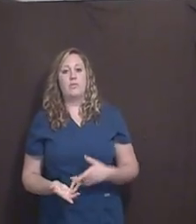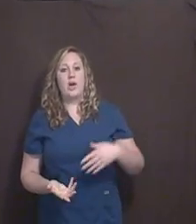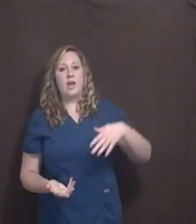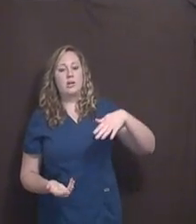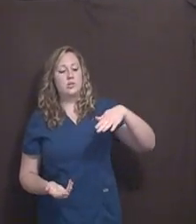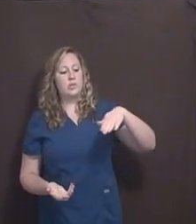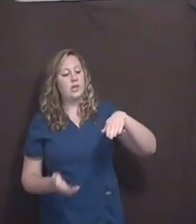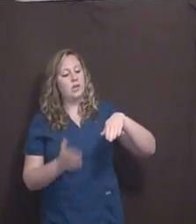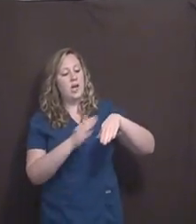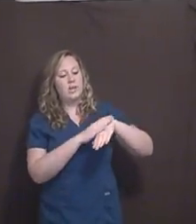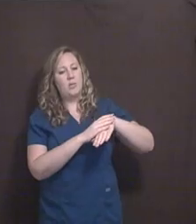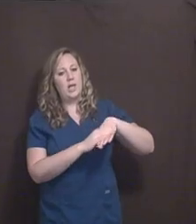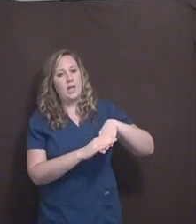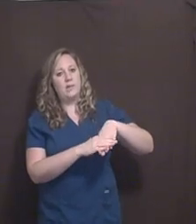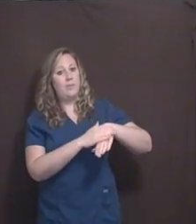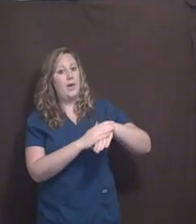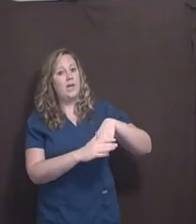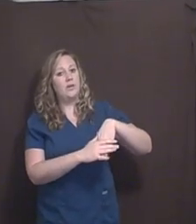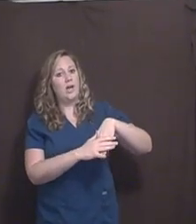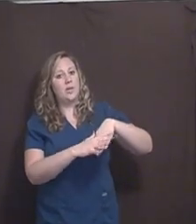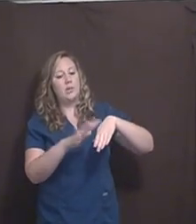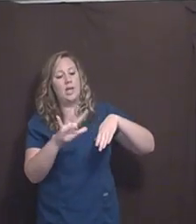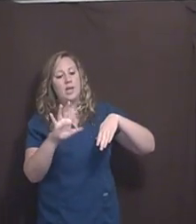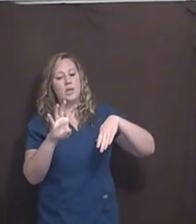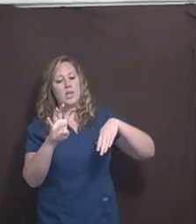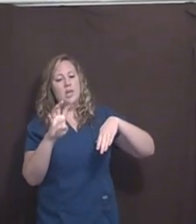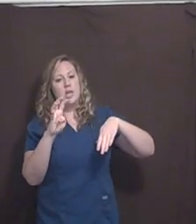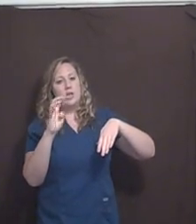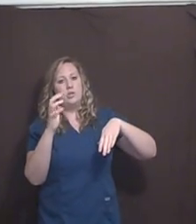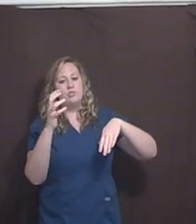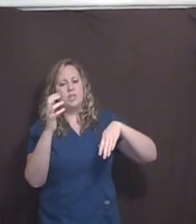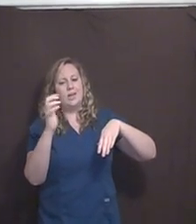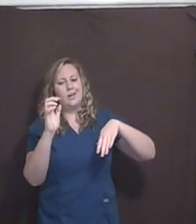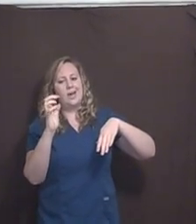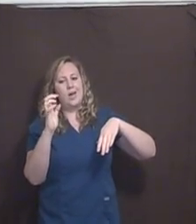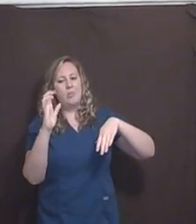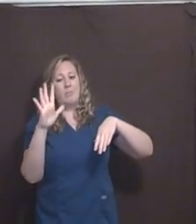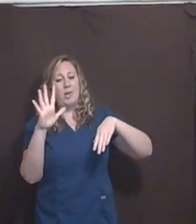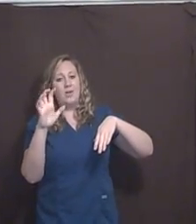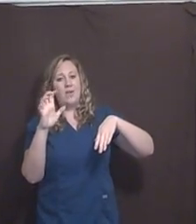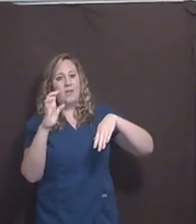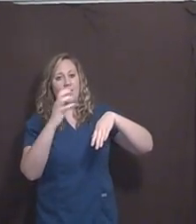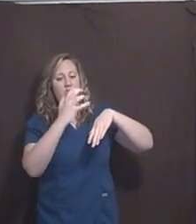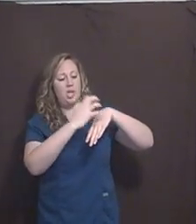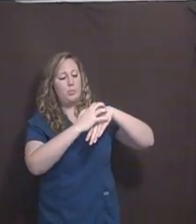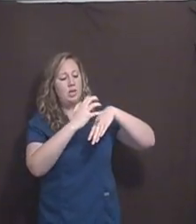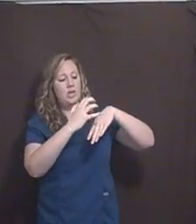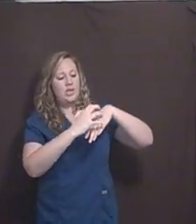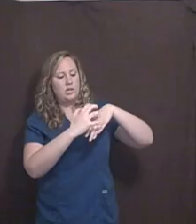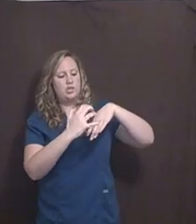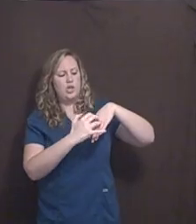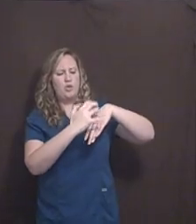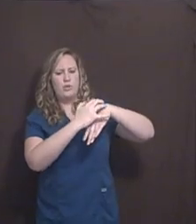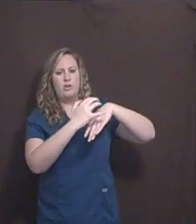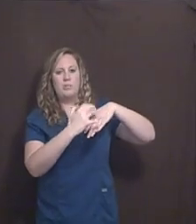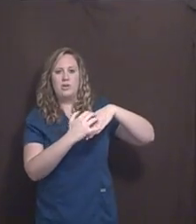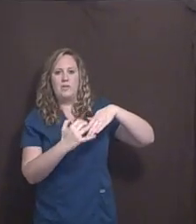a vine. So we're going to take our non-dominant hand, the back of our non-dominant hand, and using a bent 5 hand shape, kind of show the grapes on the